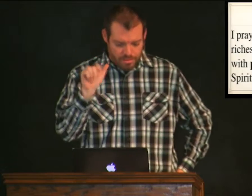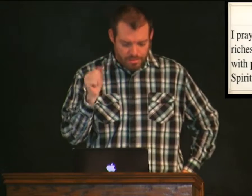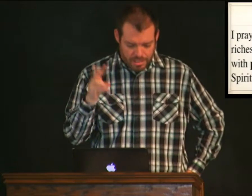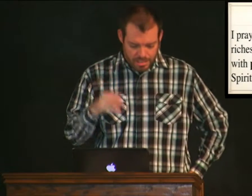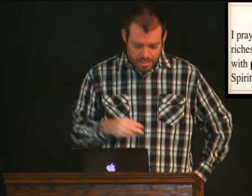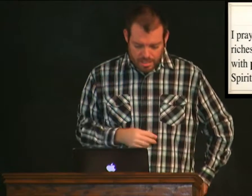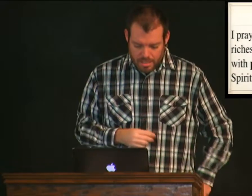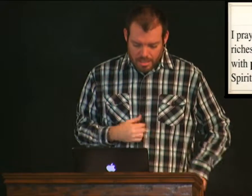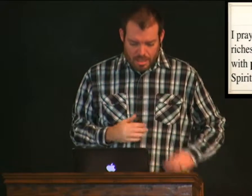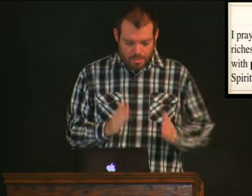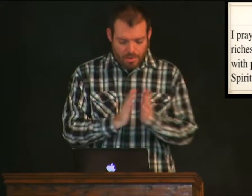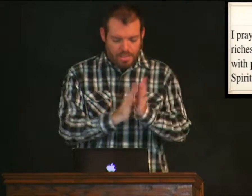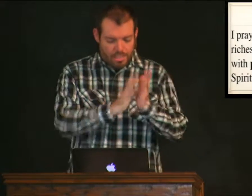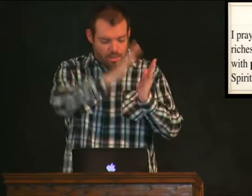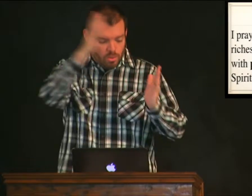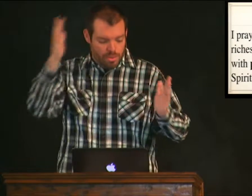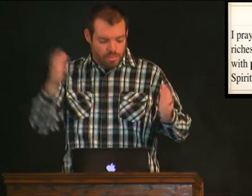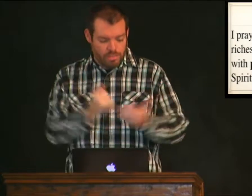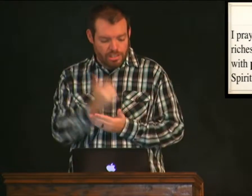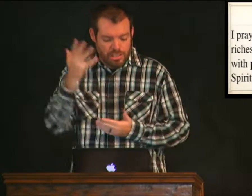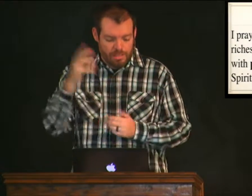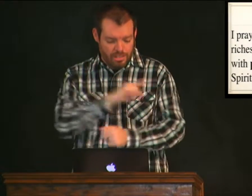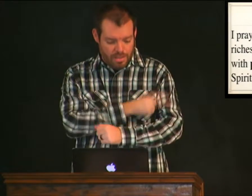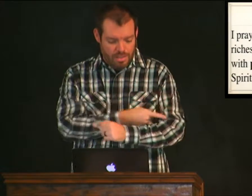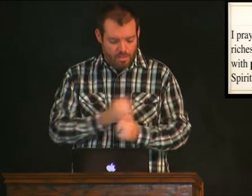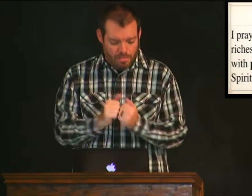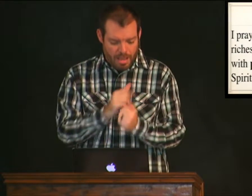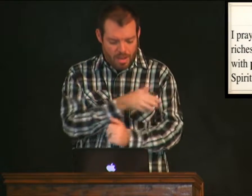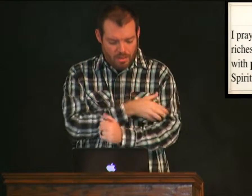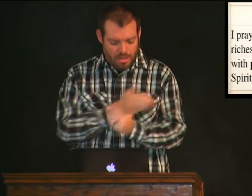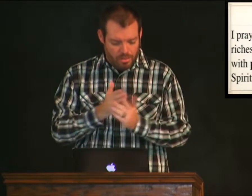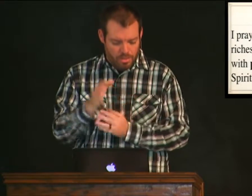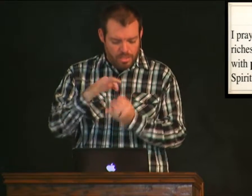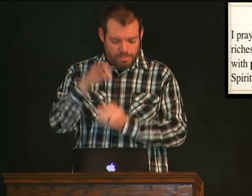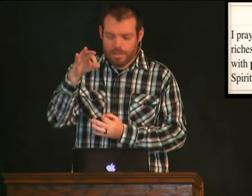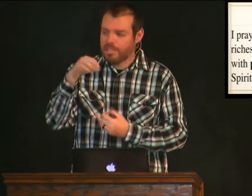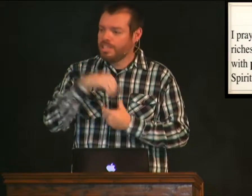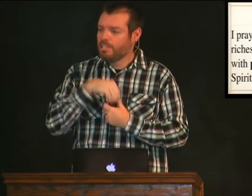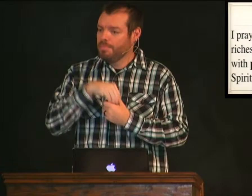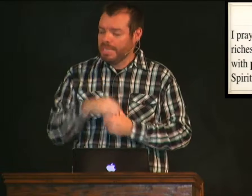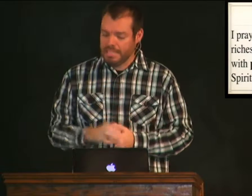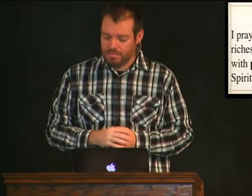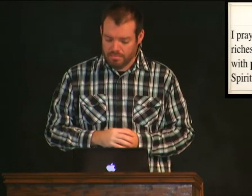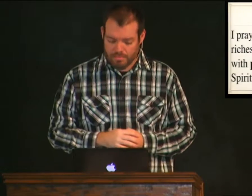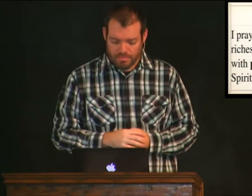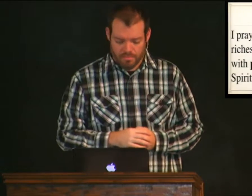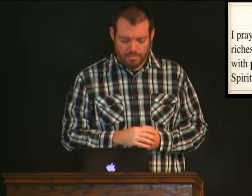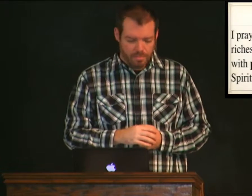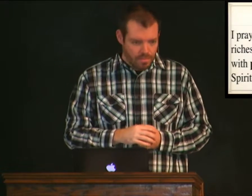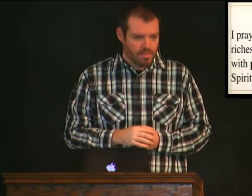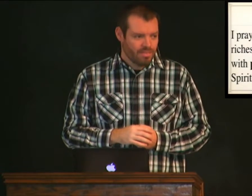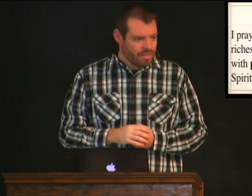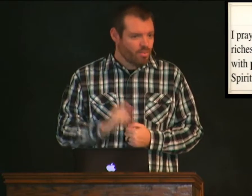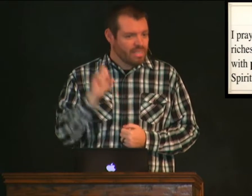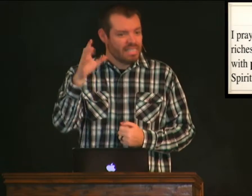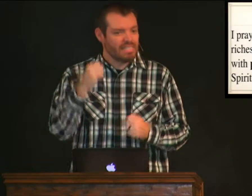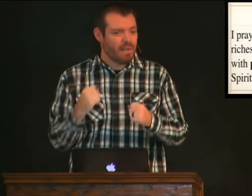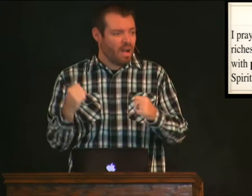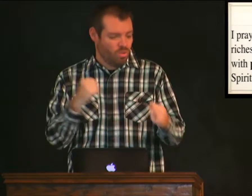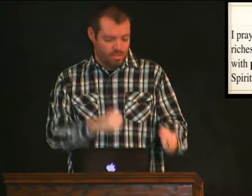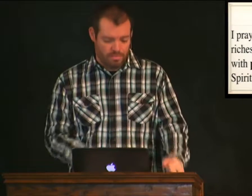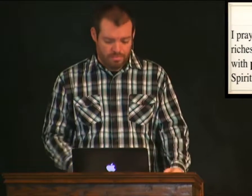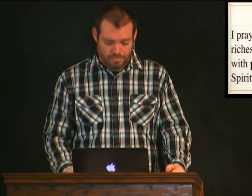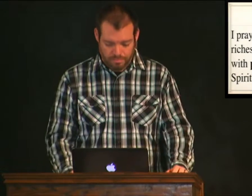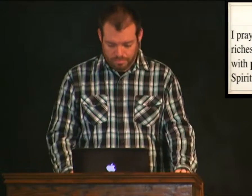Chapter 3. I pray that his glorious riches may strengthen you with power through his spirit in a being. So we need